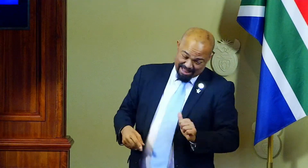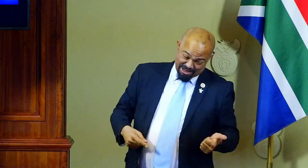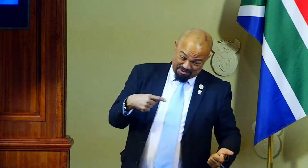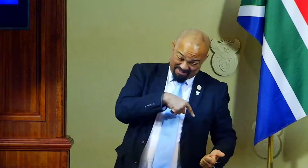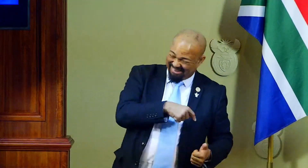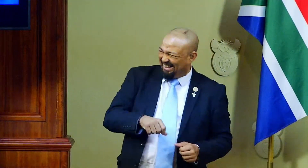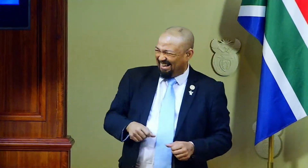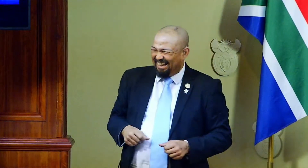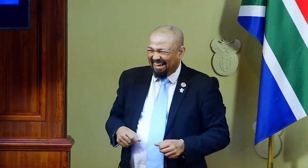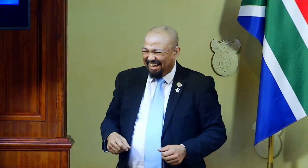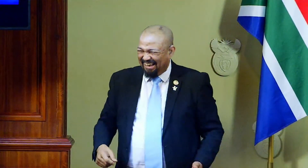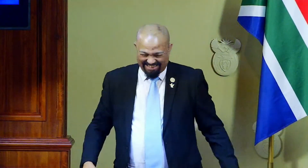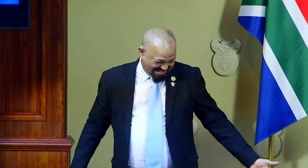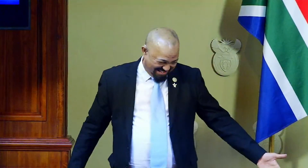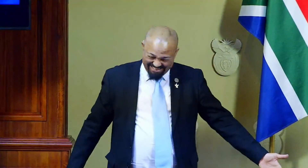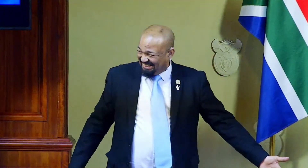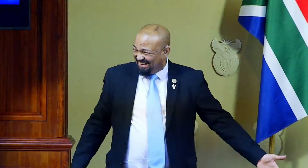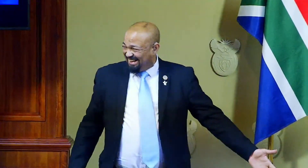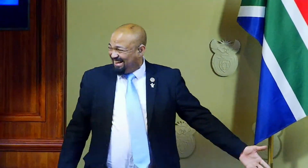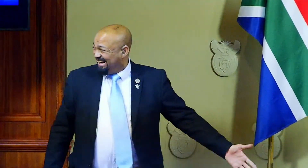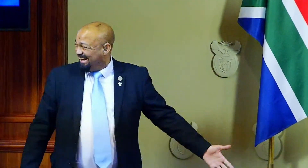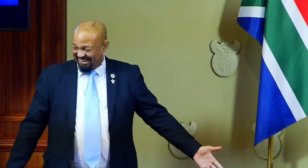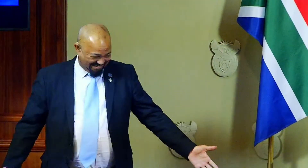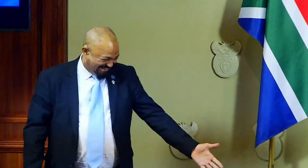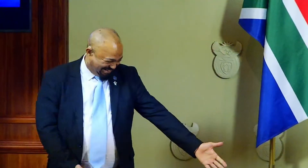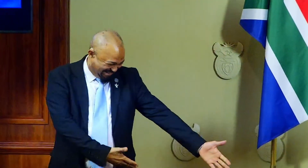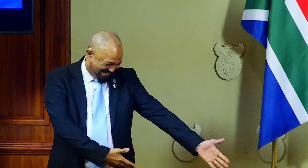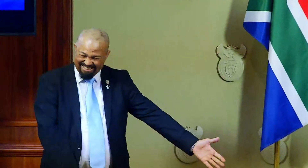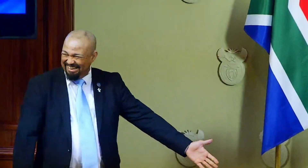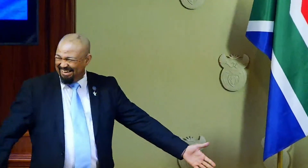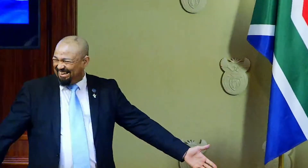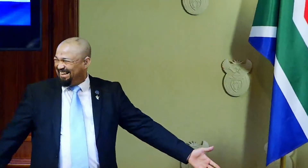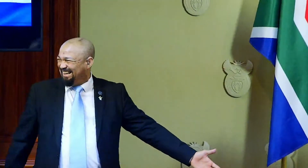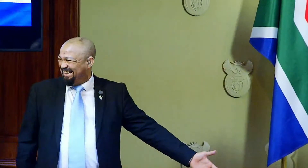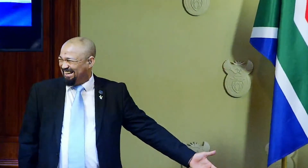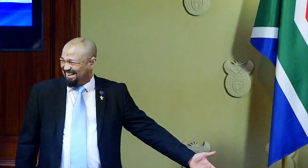So please come and stand next to me.